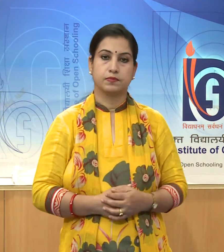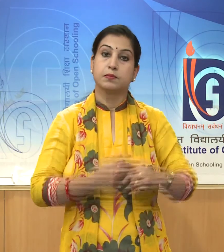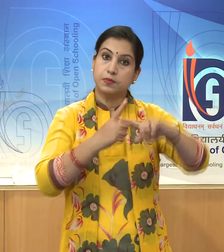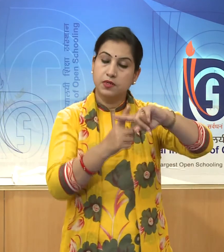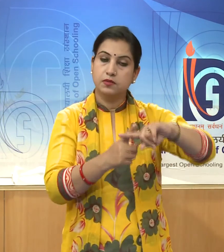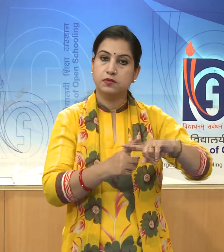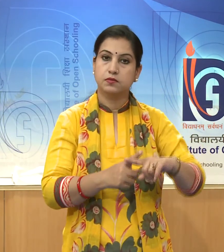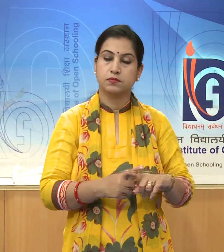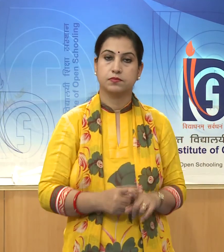and Digga.